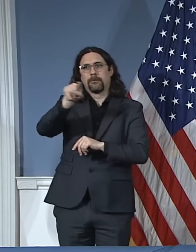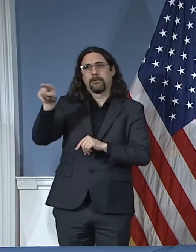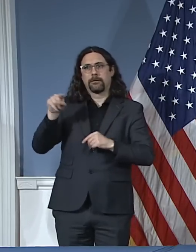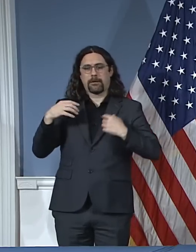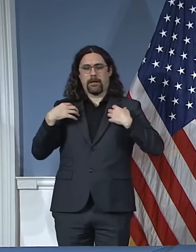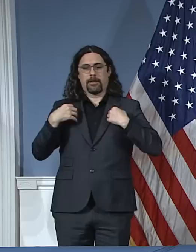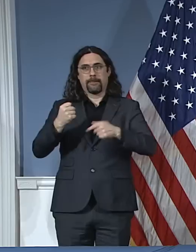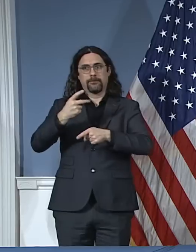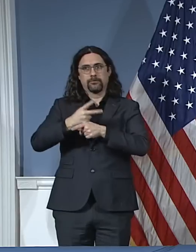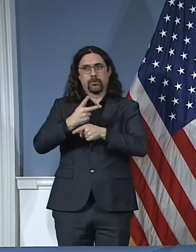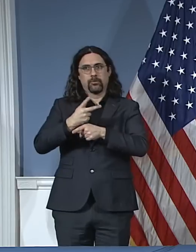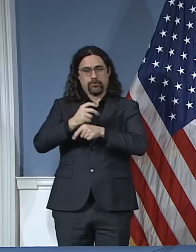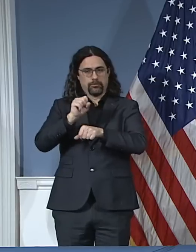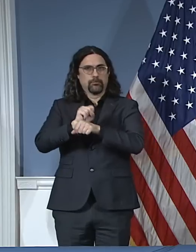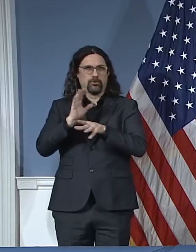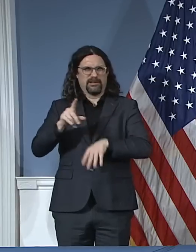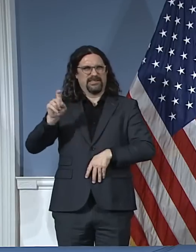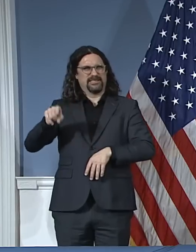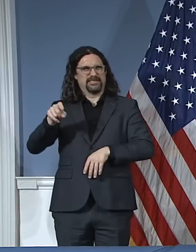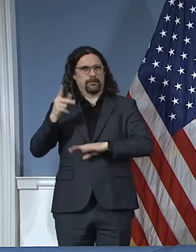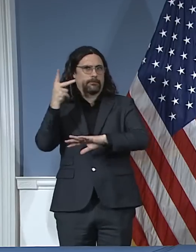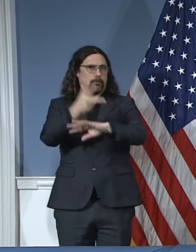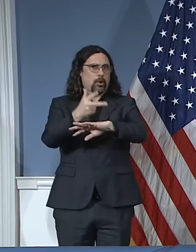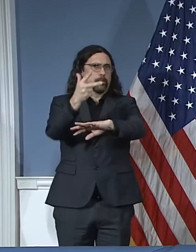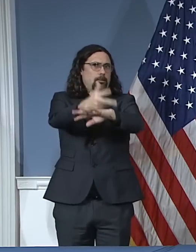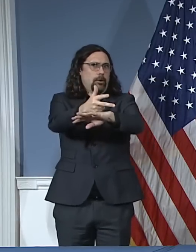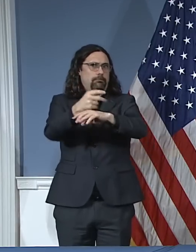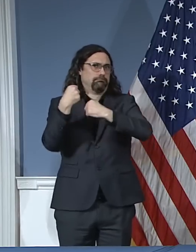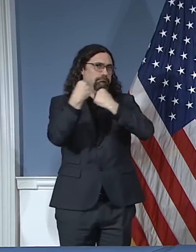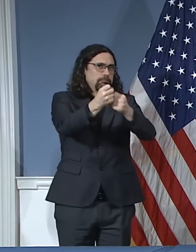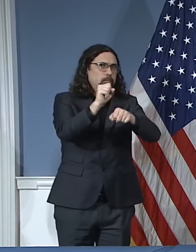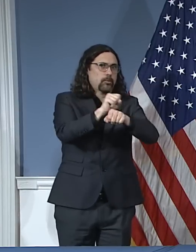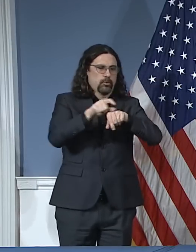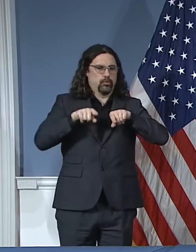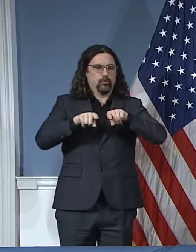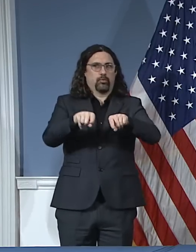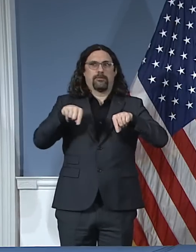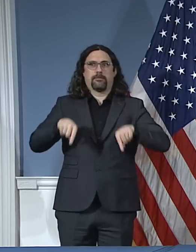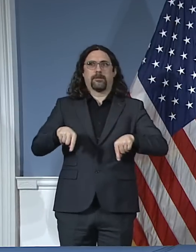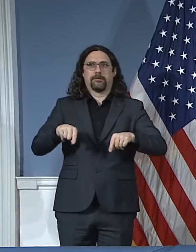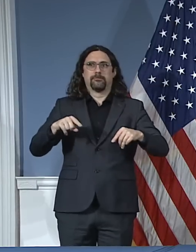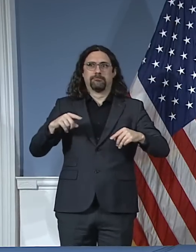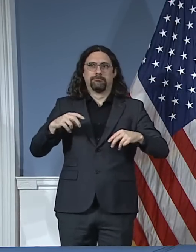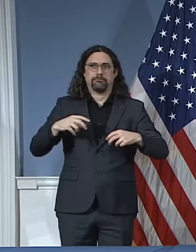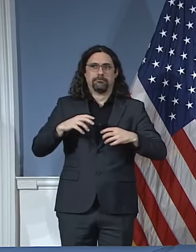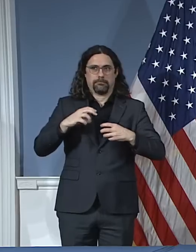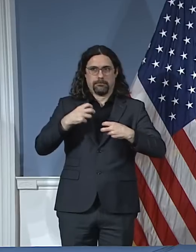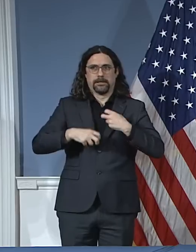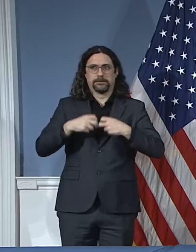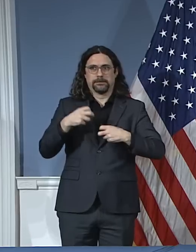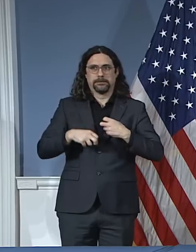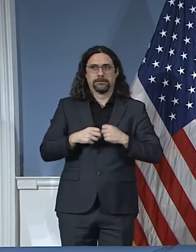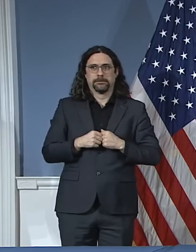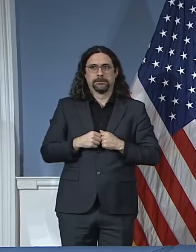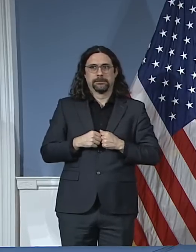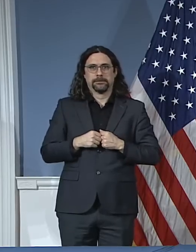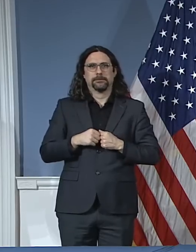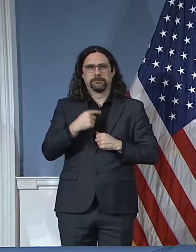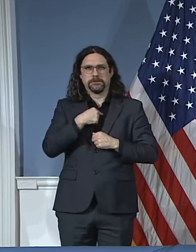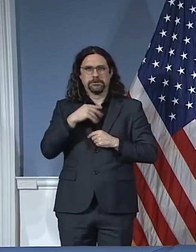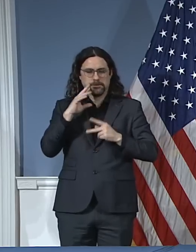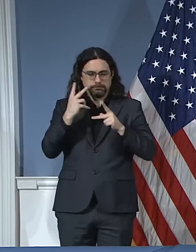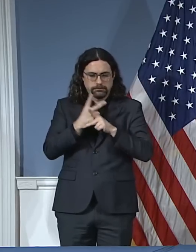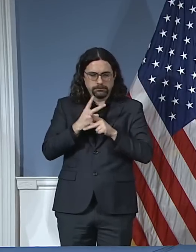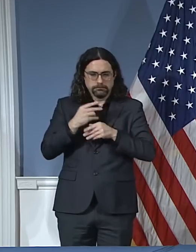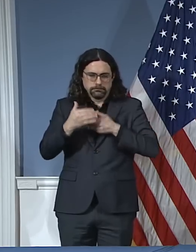process to determine who qualifies, and we will begin with 10,000 permits for these heroic